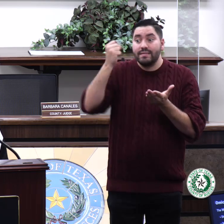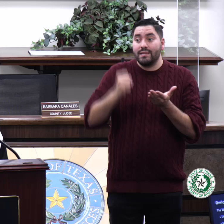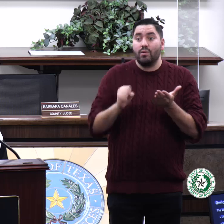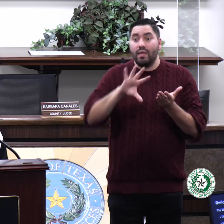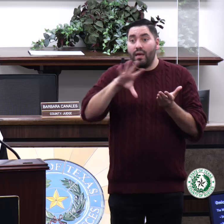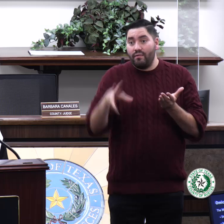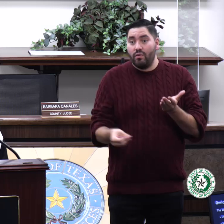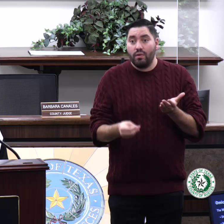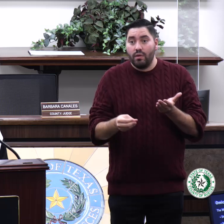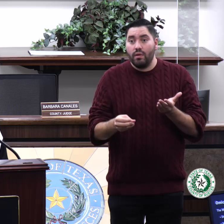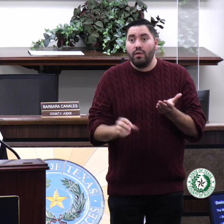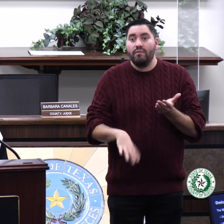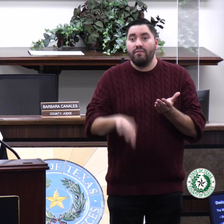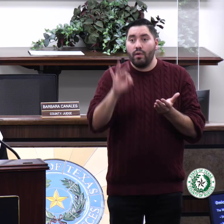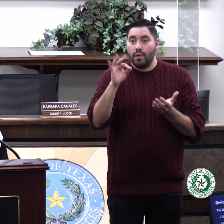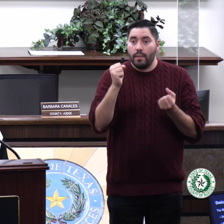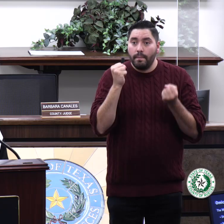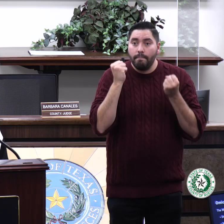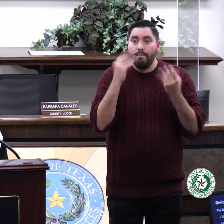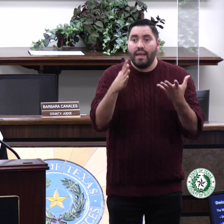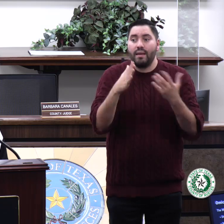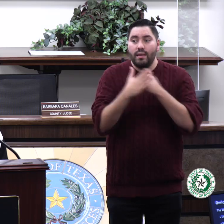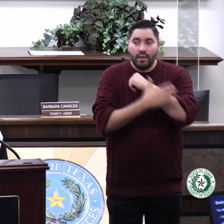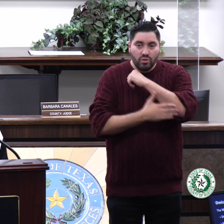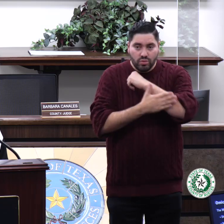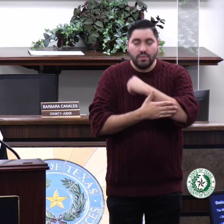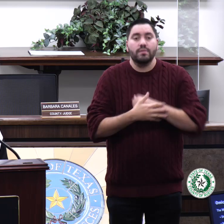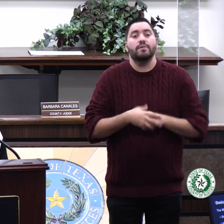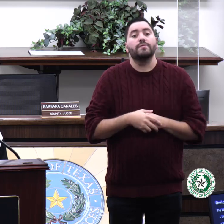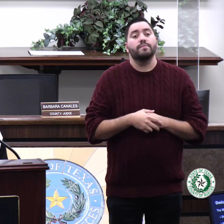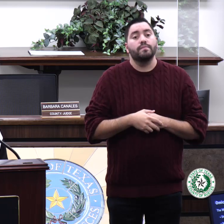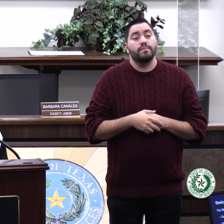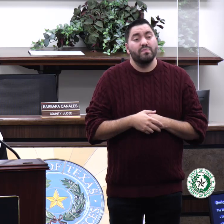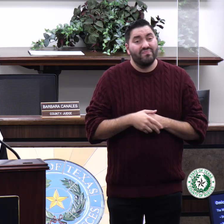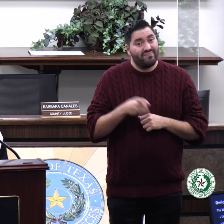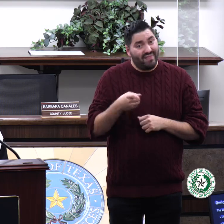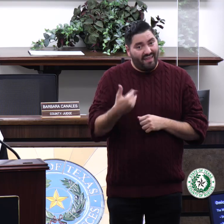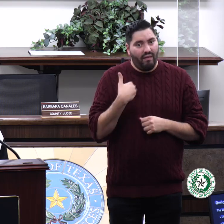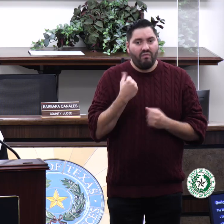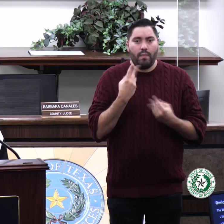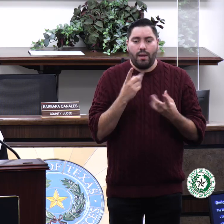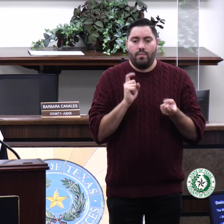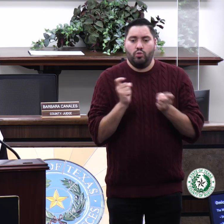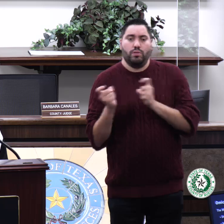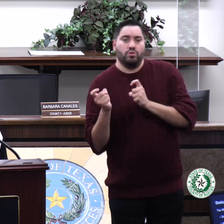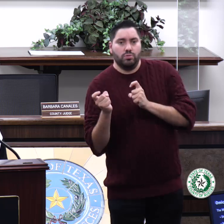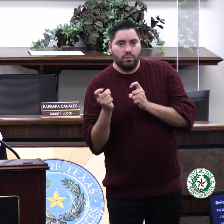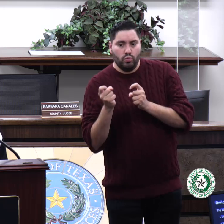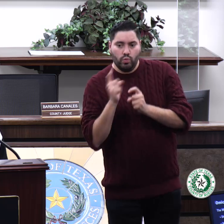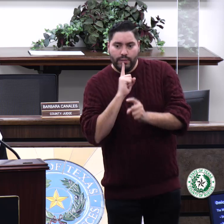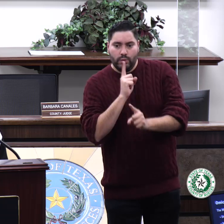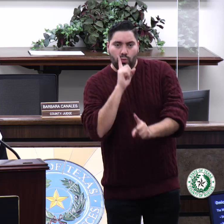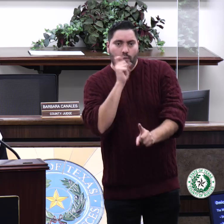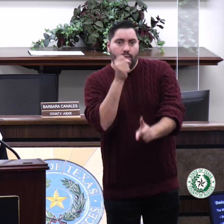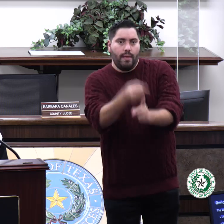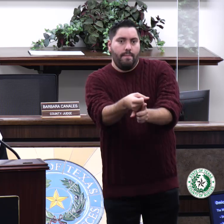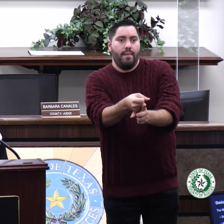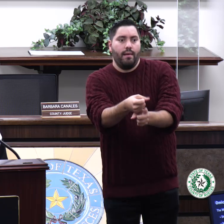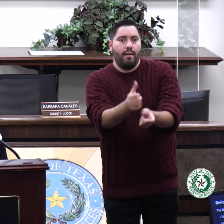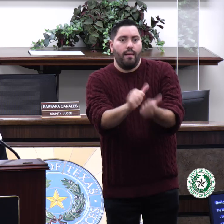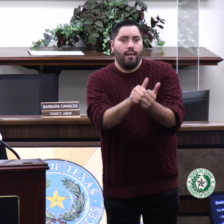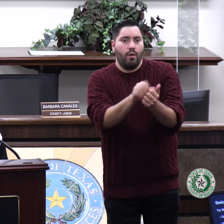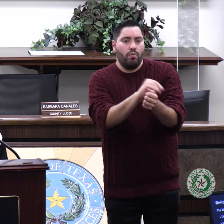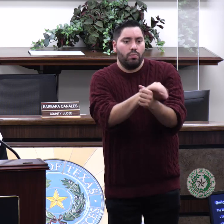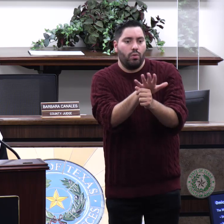it's been found in multiple countries. The Omicron variant has several mutations that have an impact on how the COVID-19